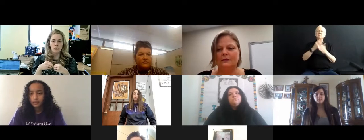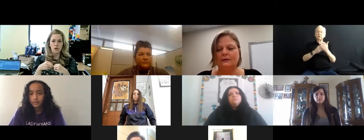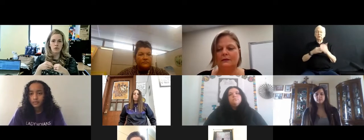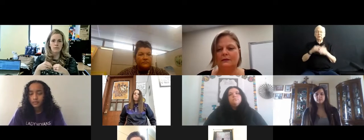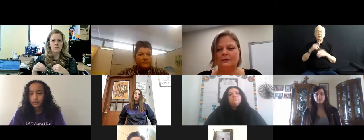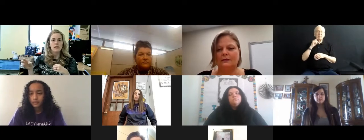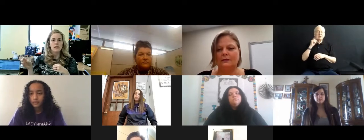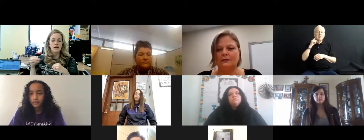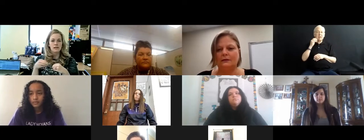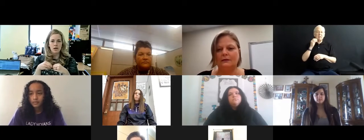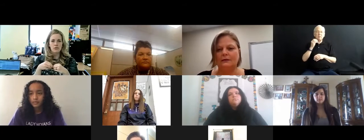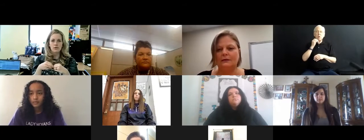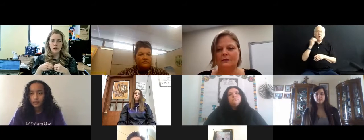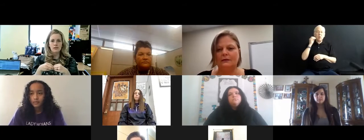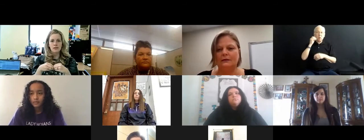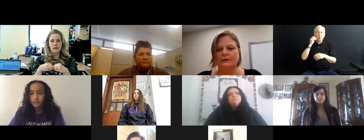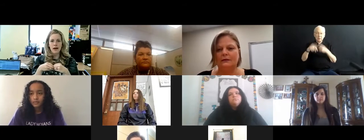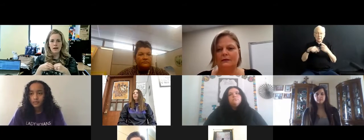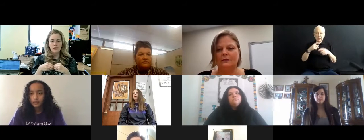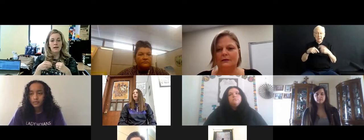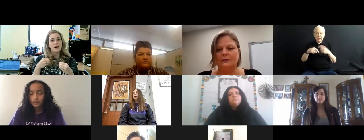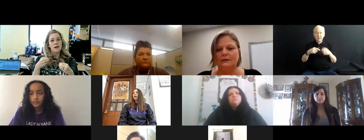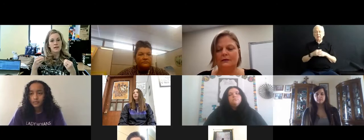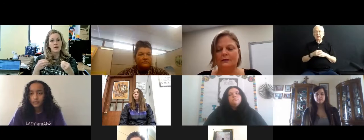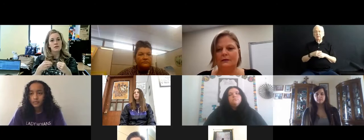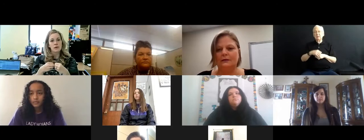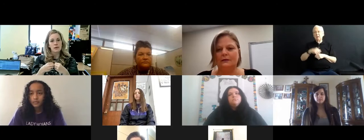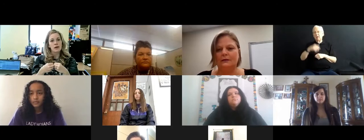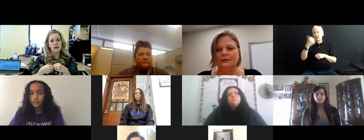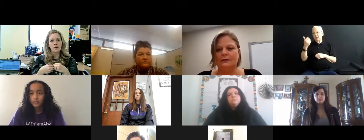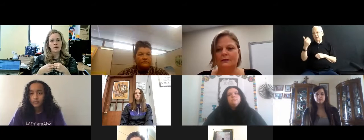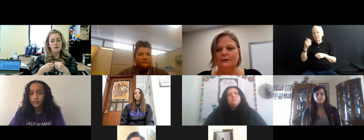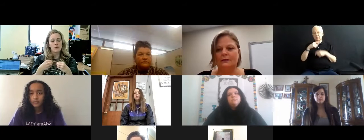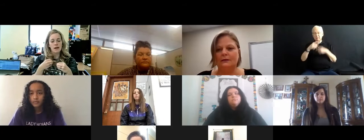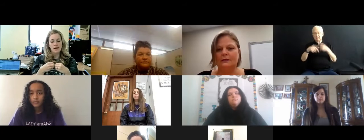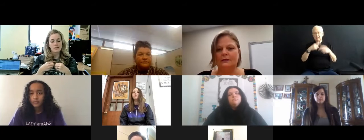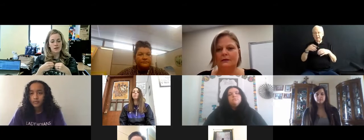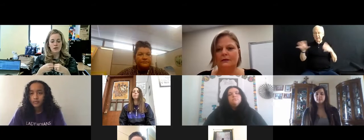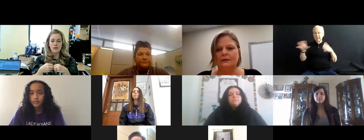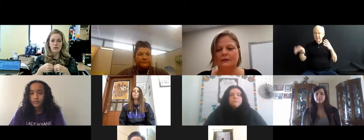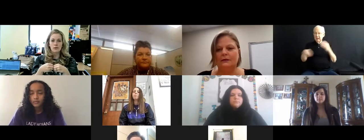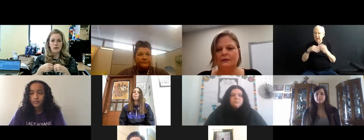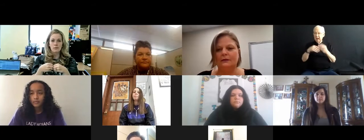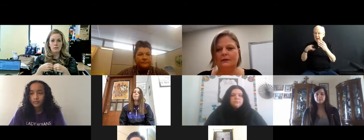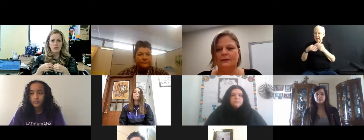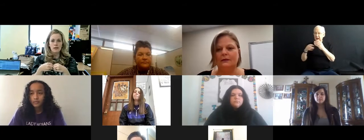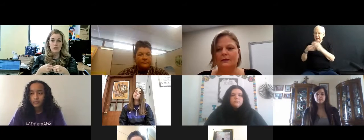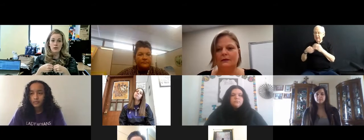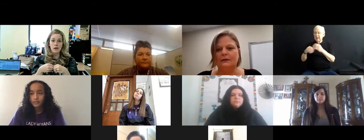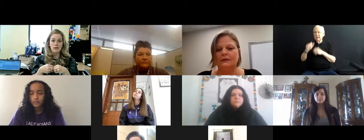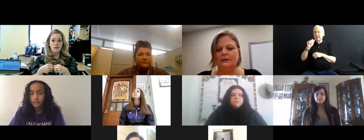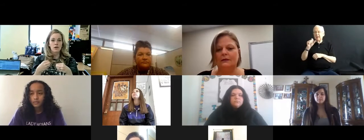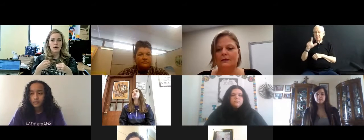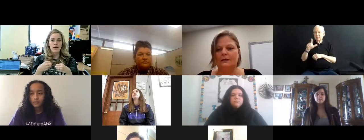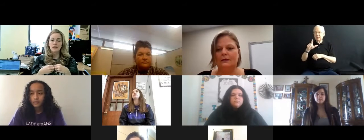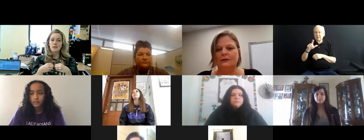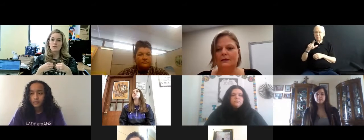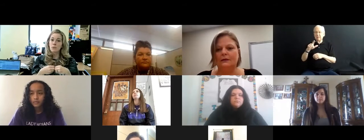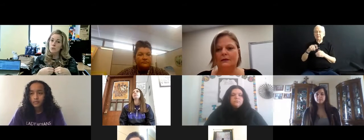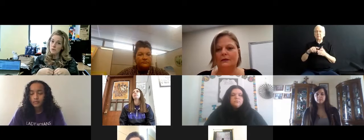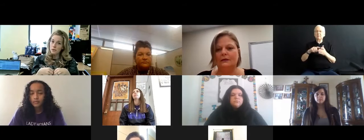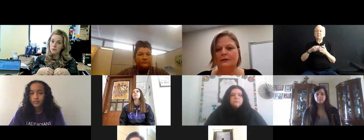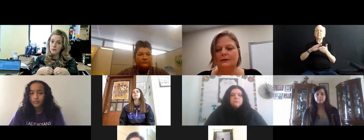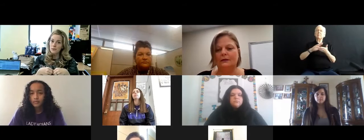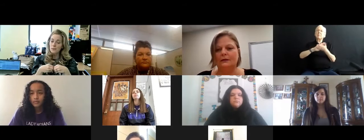and in their own homes, and then other signs that they added. And that's where ASL started to become standardized. So